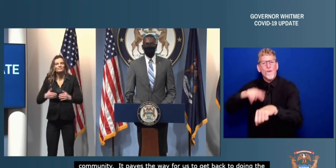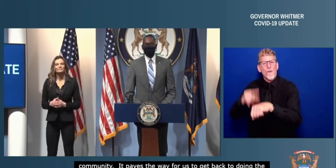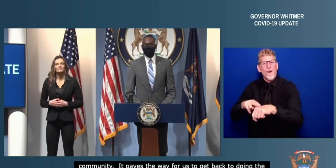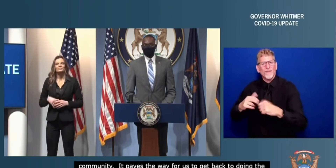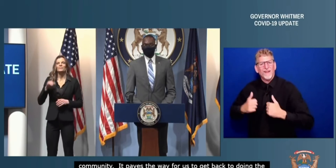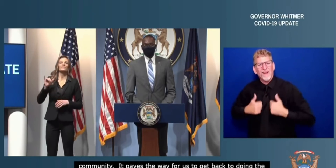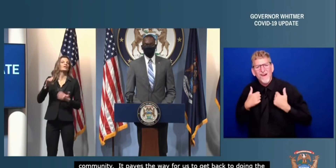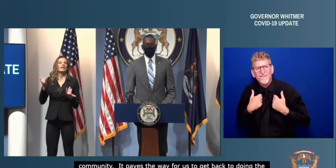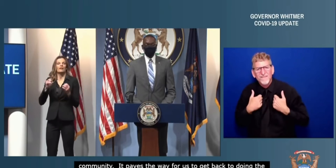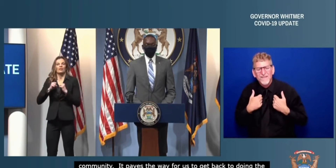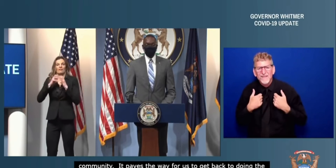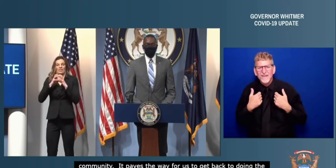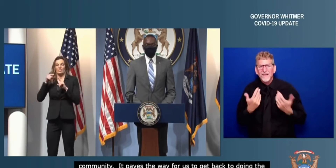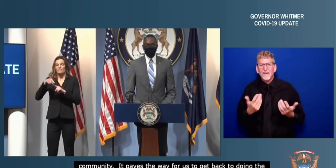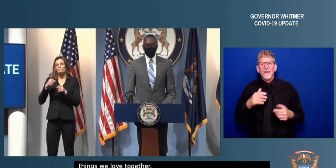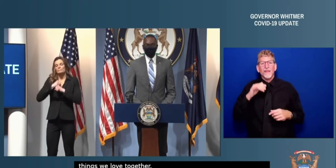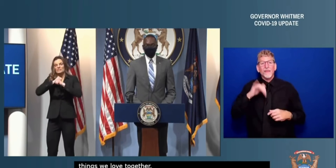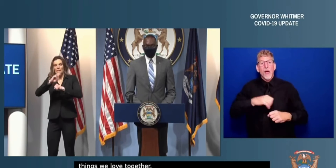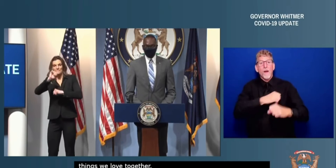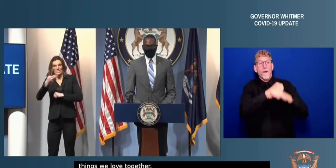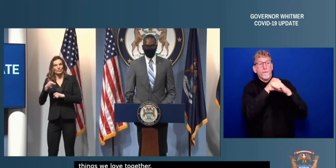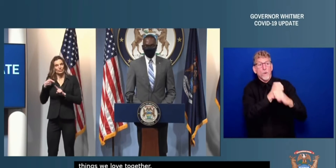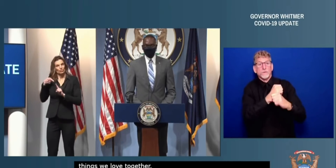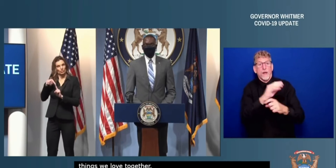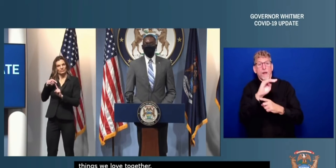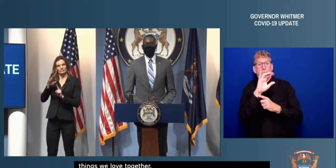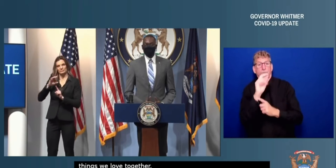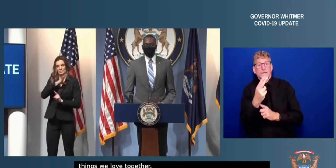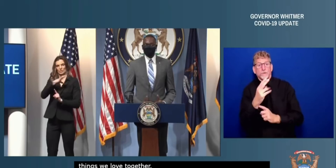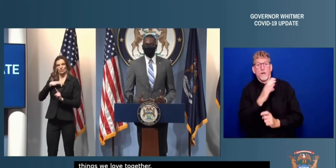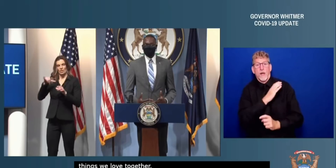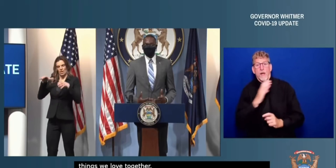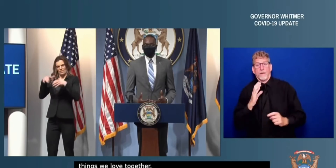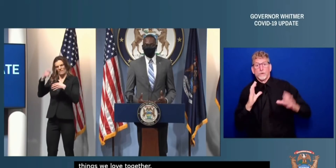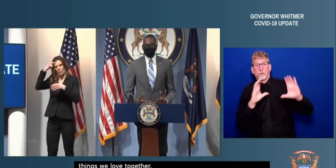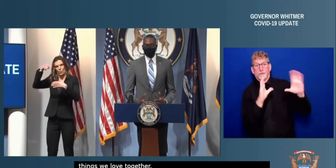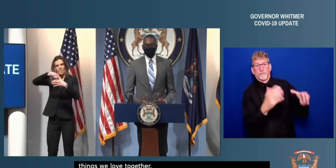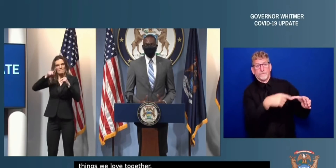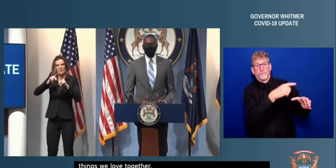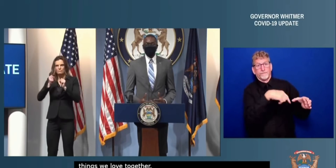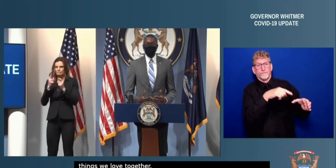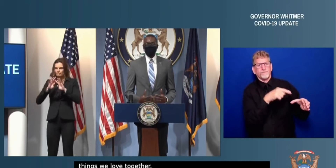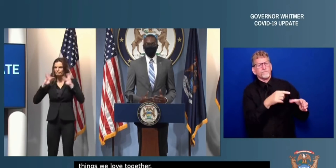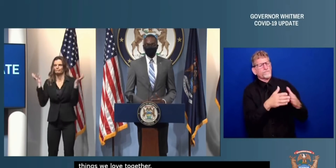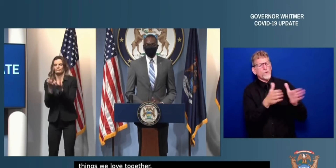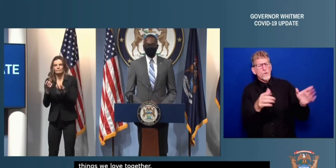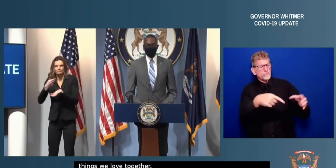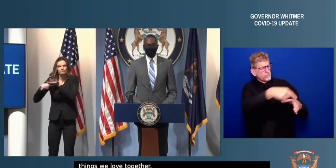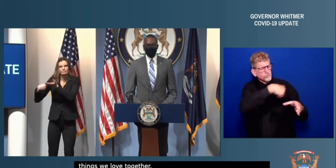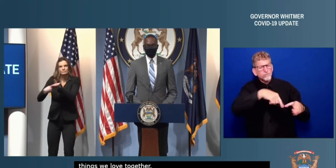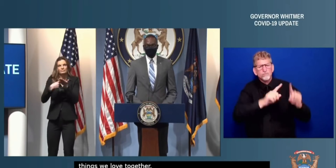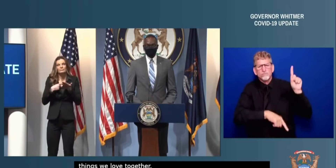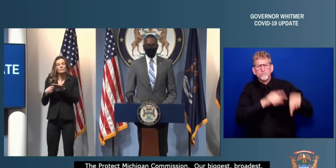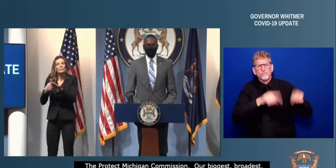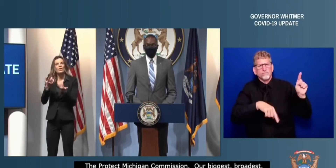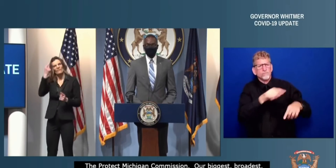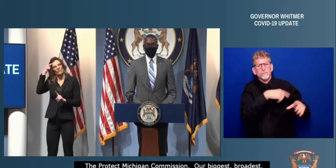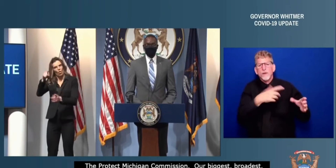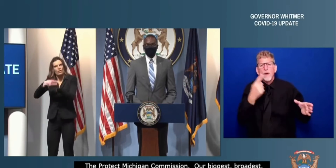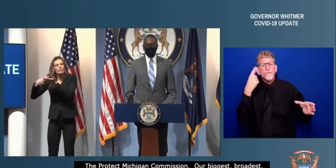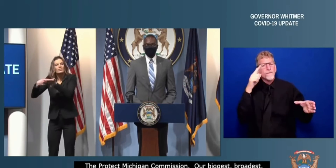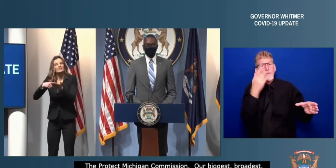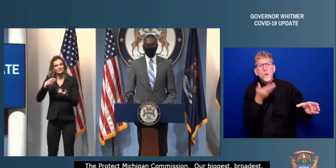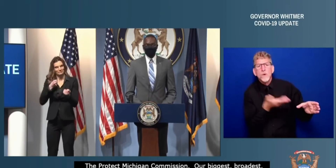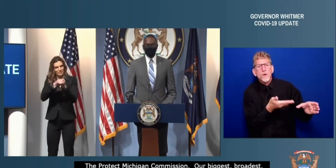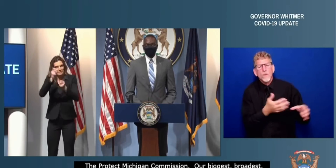biggest, broadest, most representative commission ever, exists for the sole purpose of making sure every person in Michigan